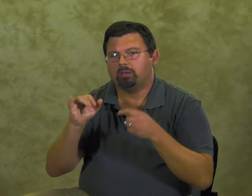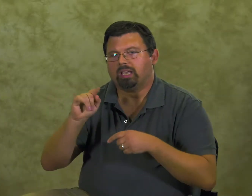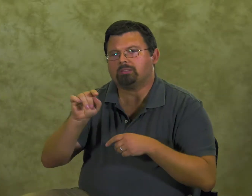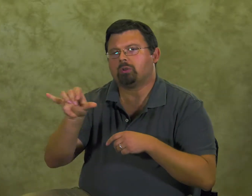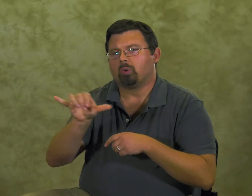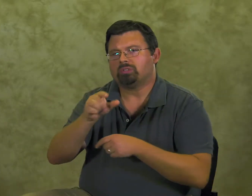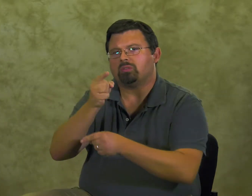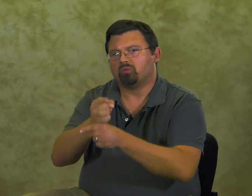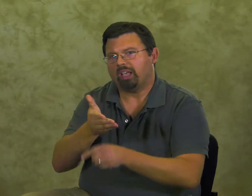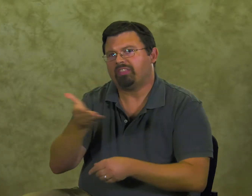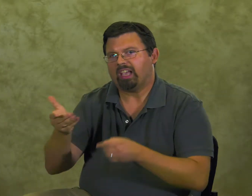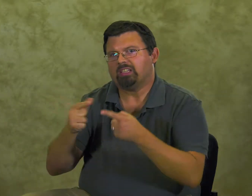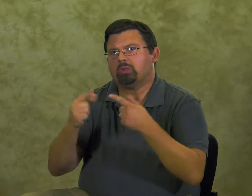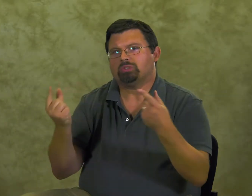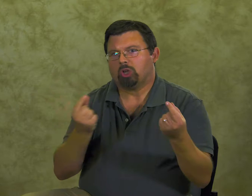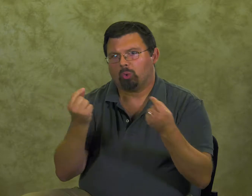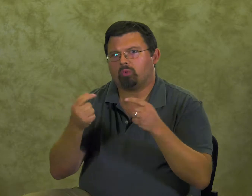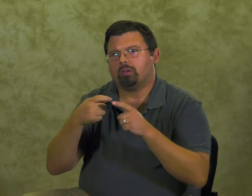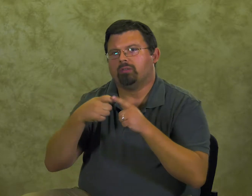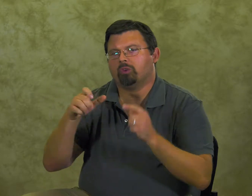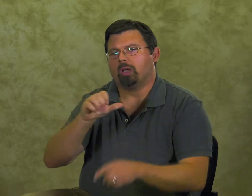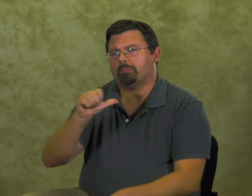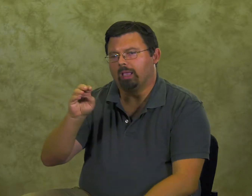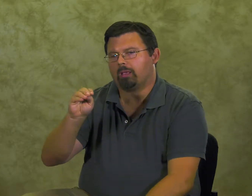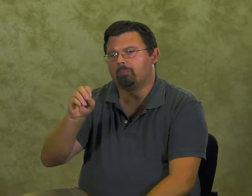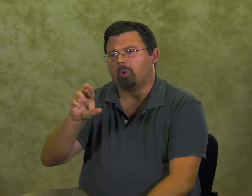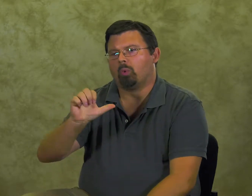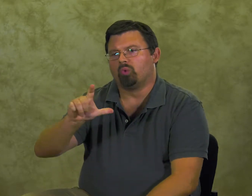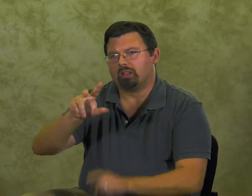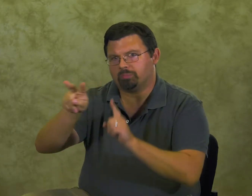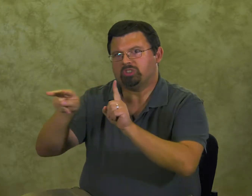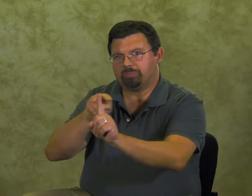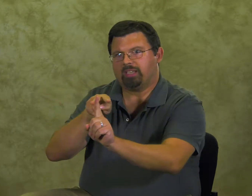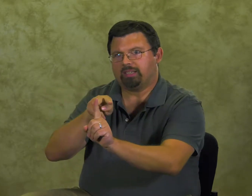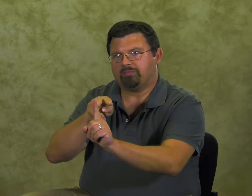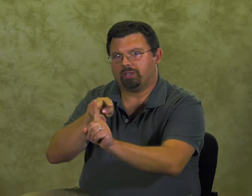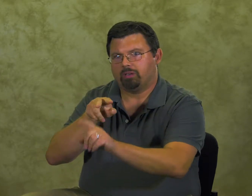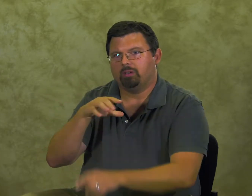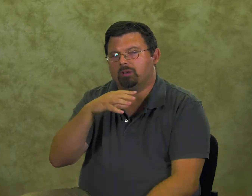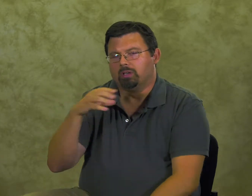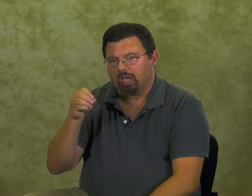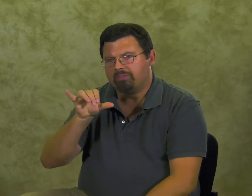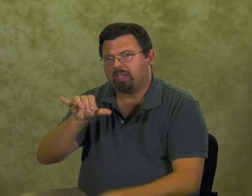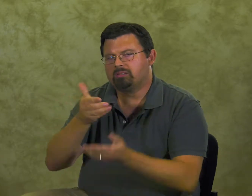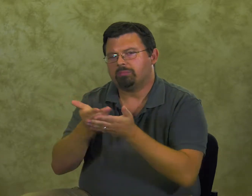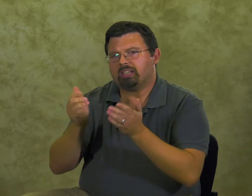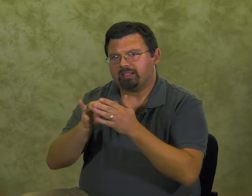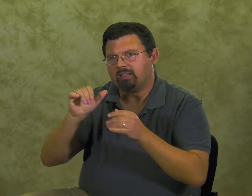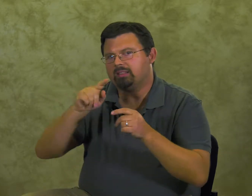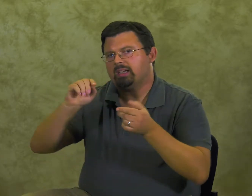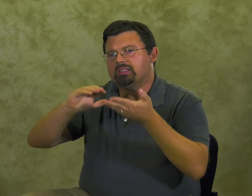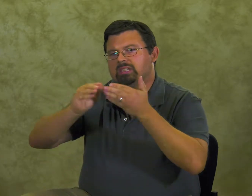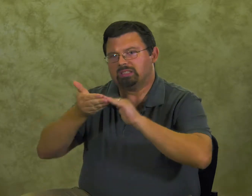economically smart thing to do. And it's also the right thing to do from a moral perspective.